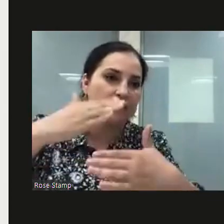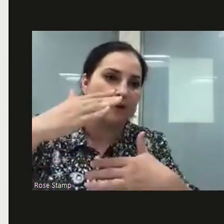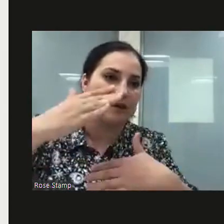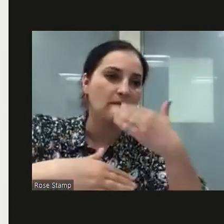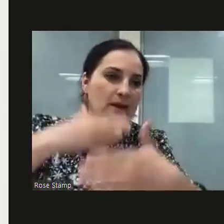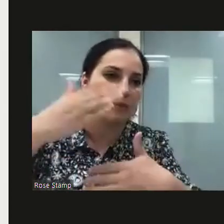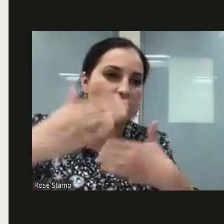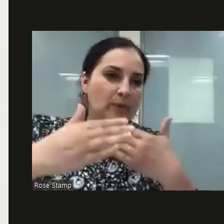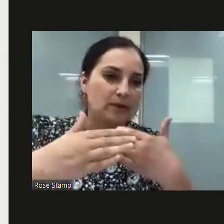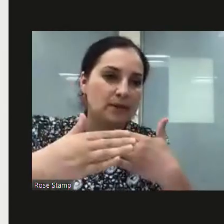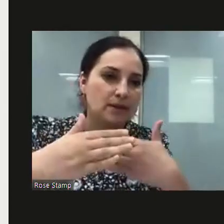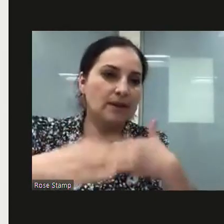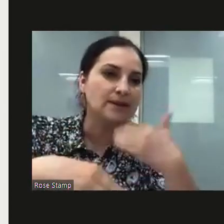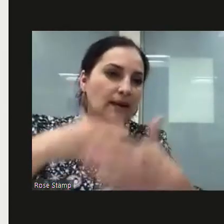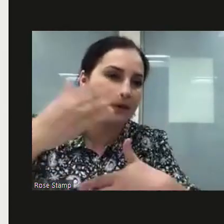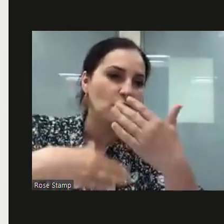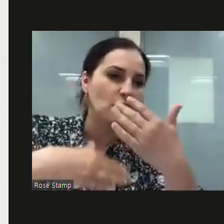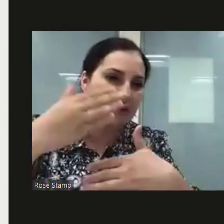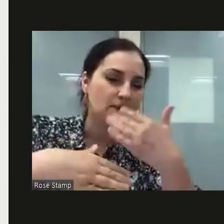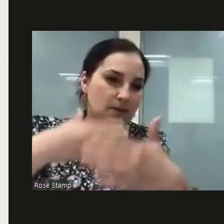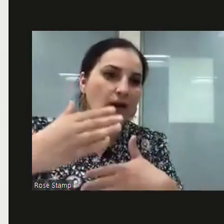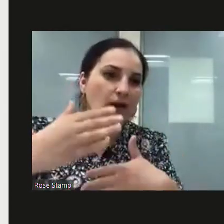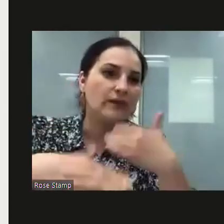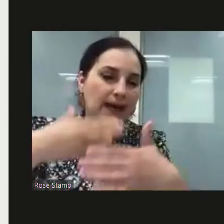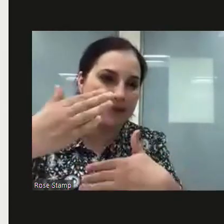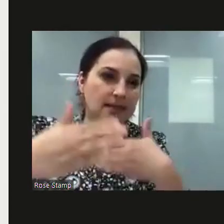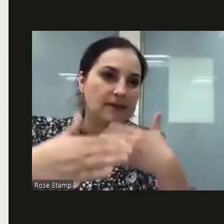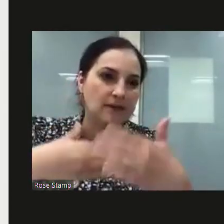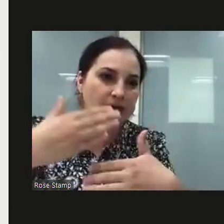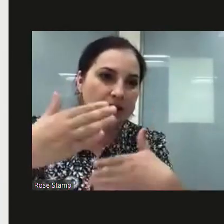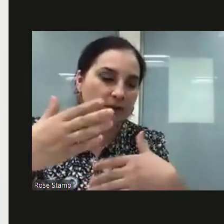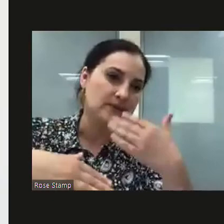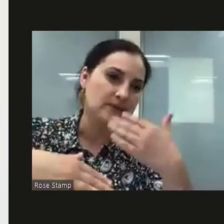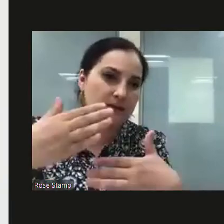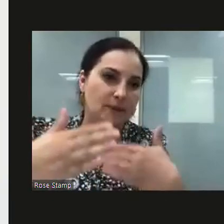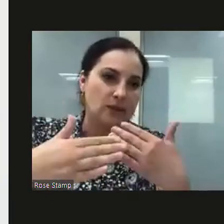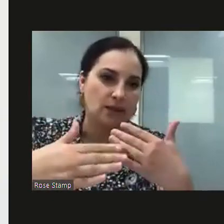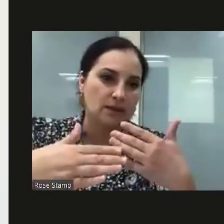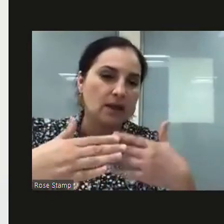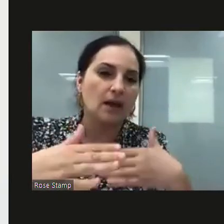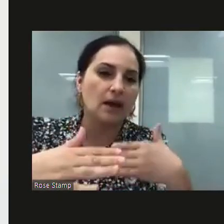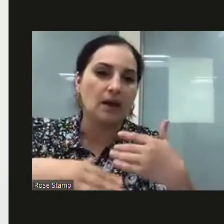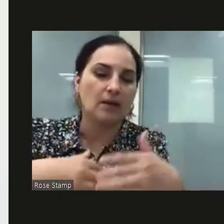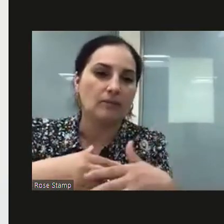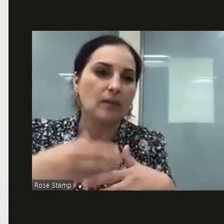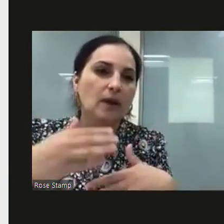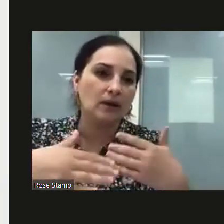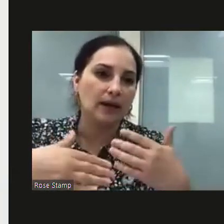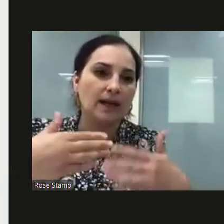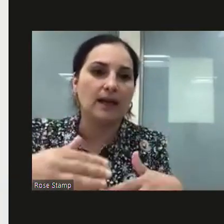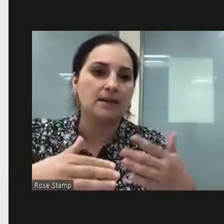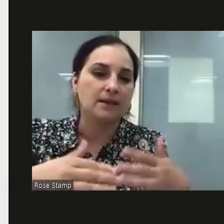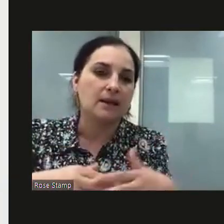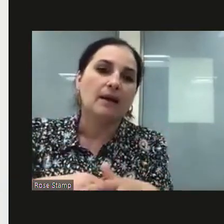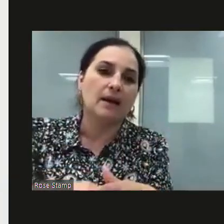kind of circular movement, cyclic movement of the hands in front of the signer's body.